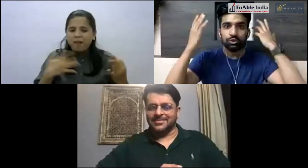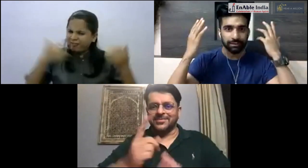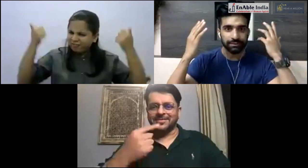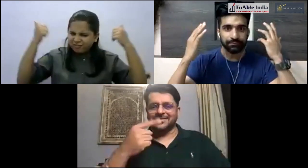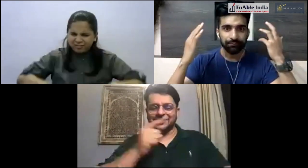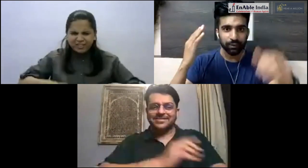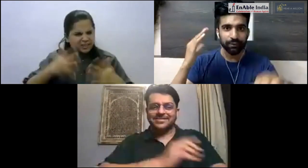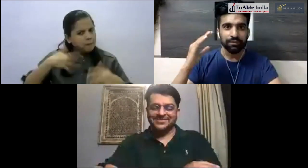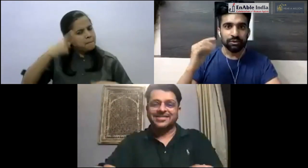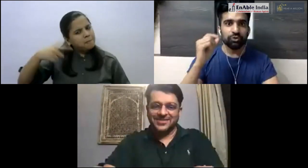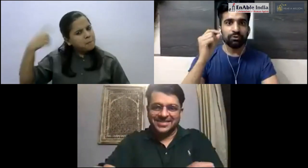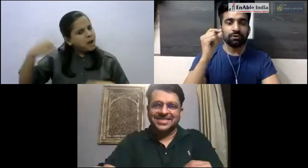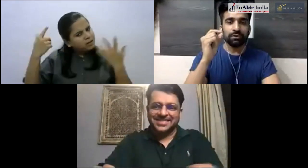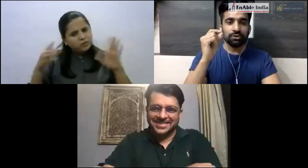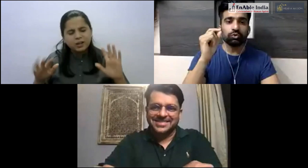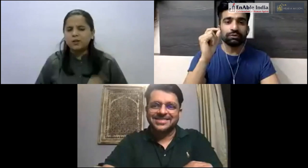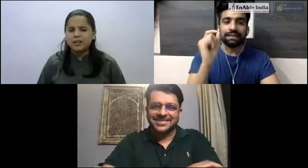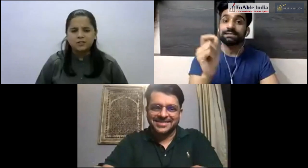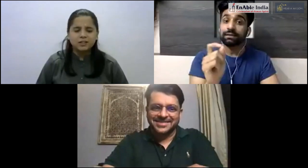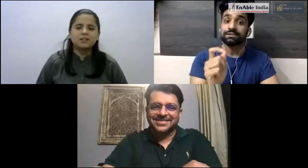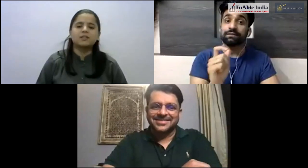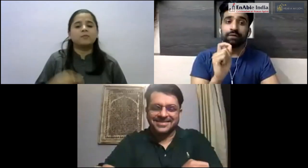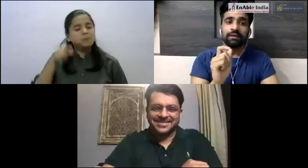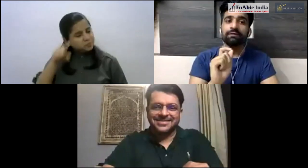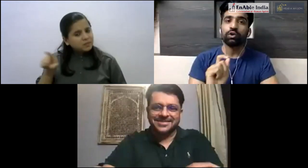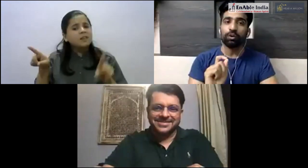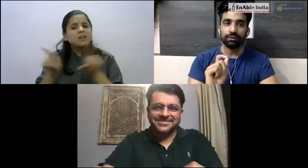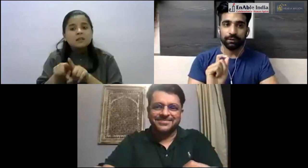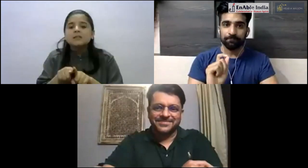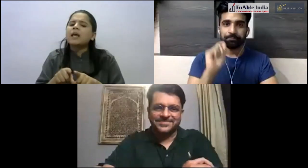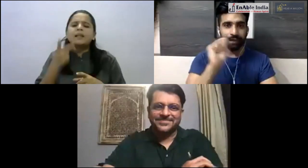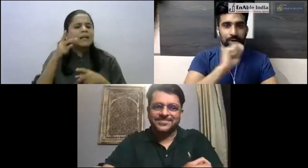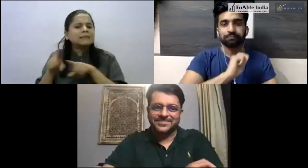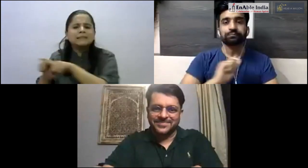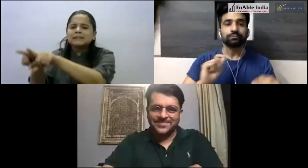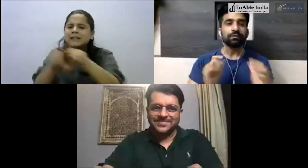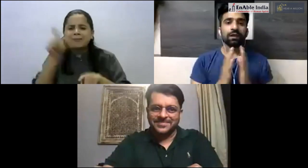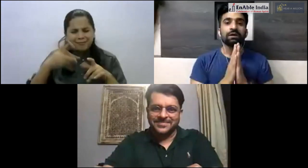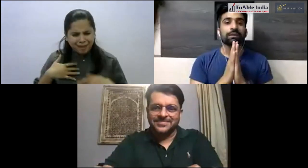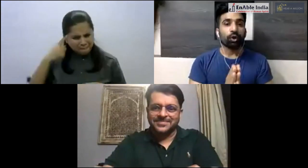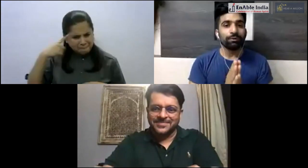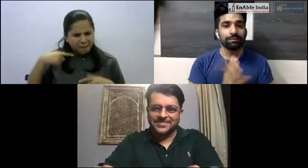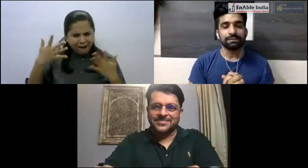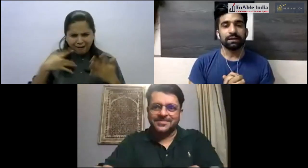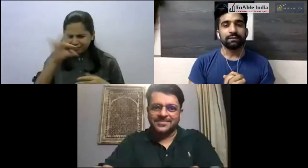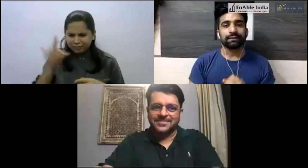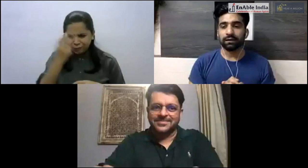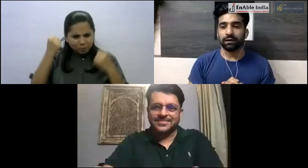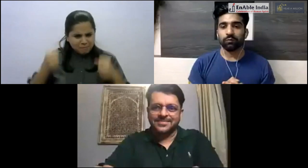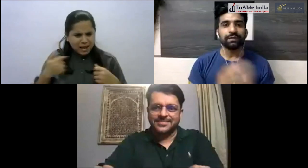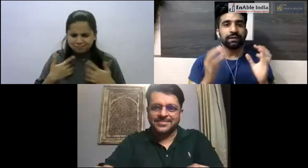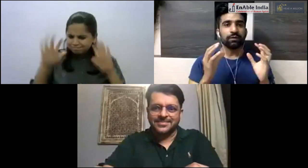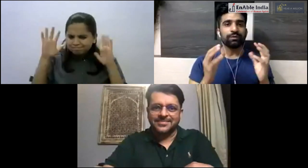just go nuts. Okay. So that's a very, very common thing. Now the problem is